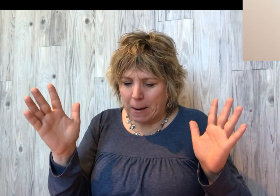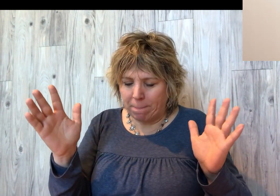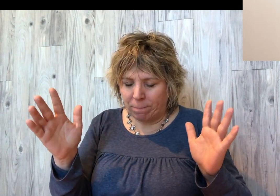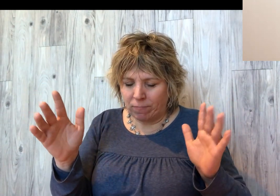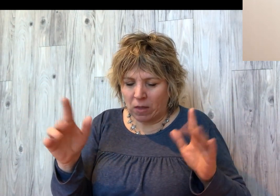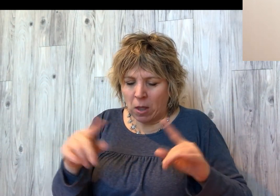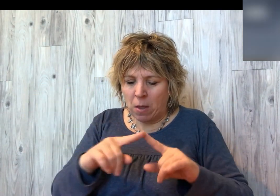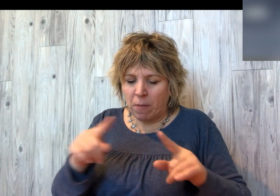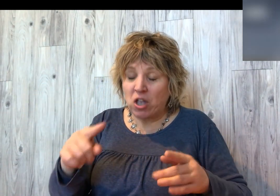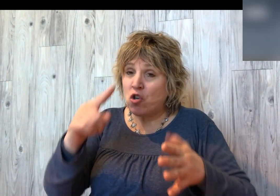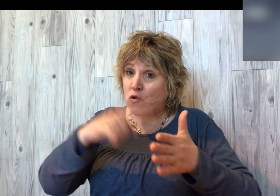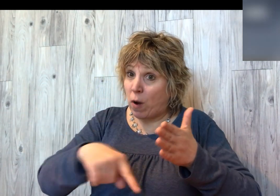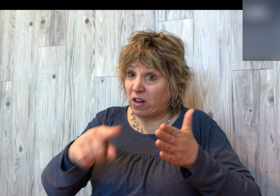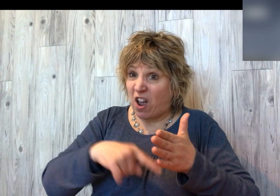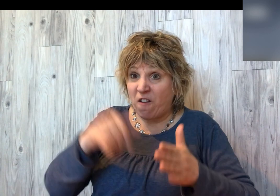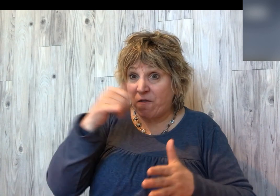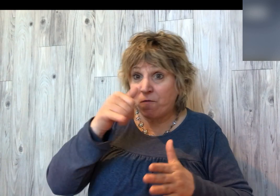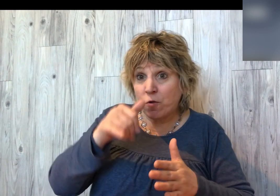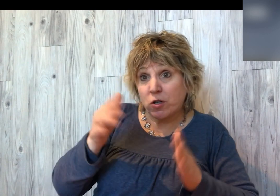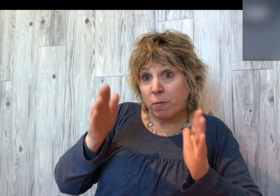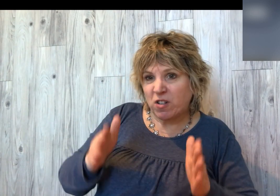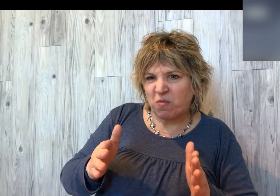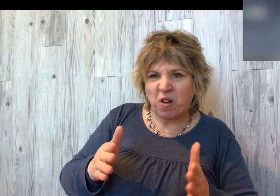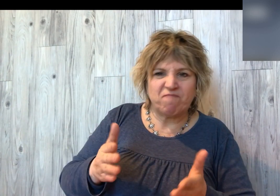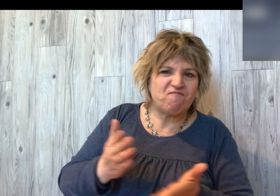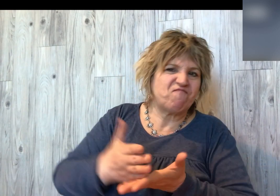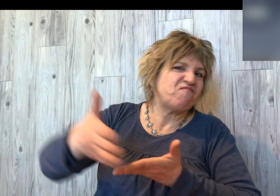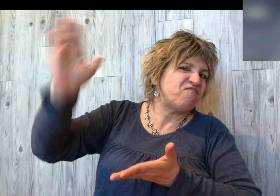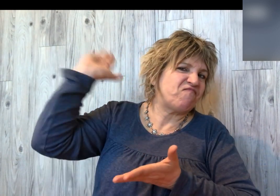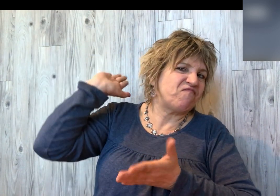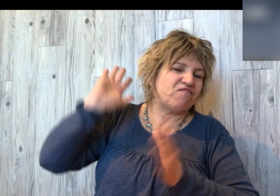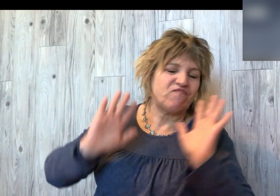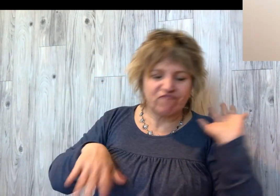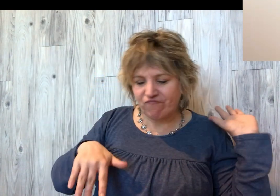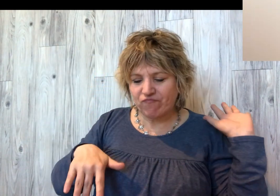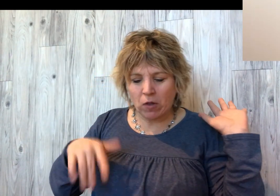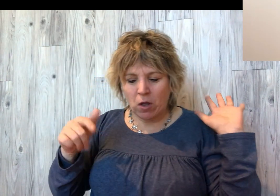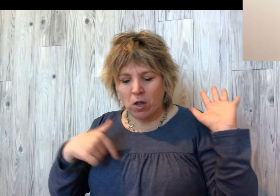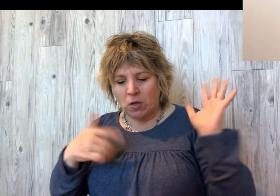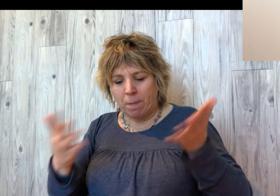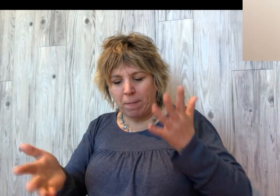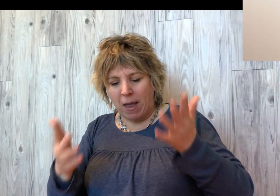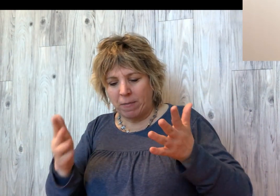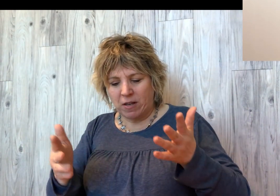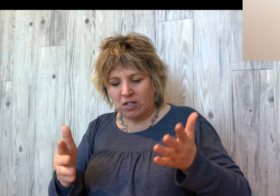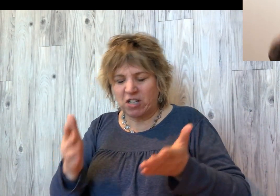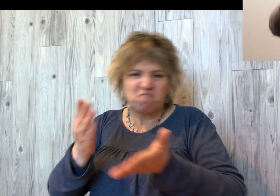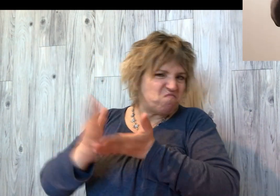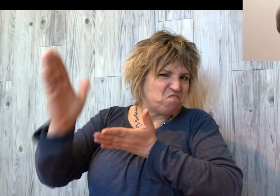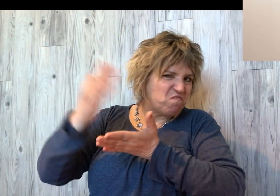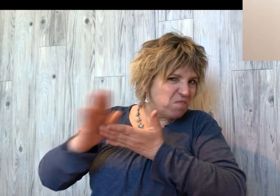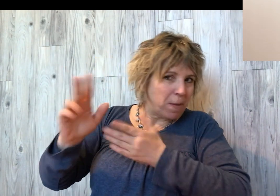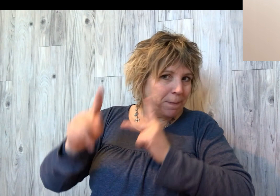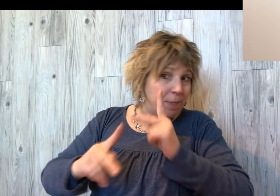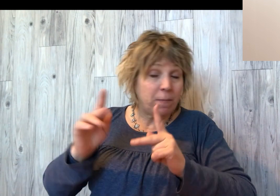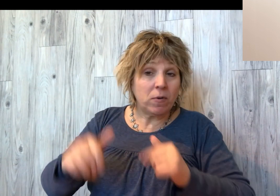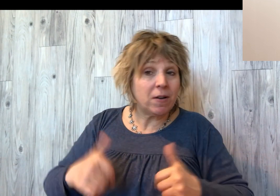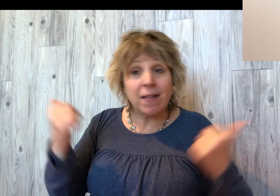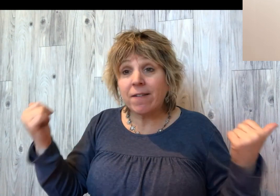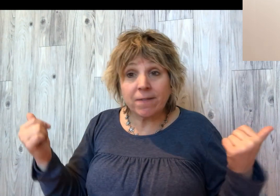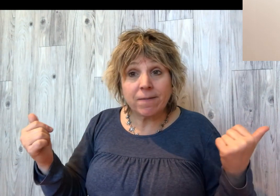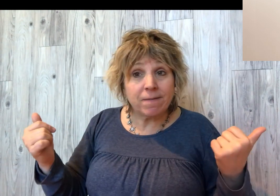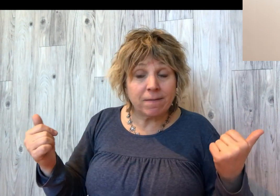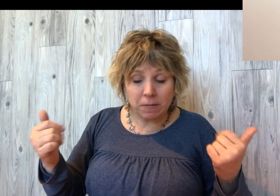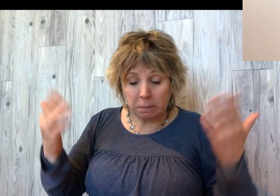don't get it. You correct a foolish person and they'll dismiss you. Like, well, what do you know? And so maybe you've been dismissing some people in your